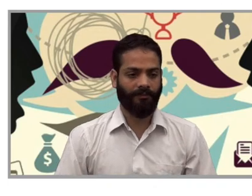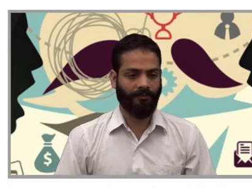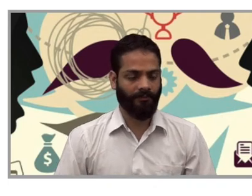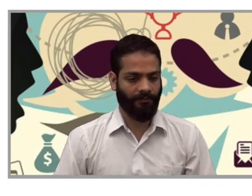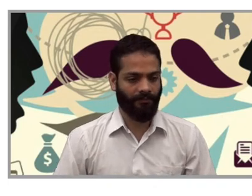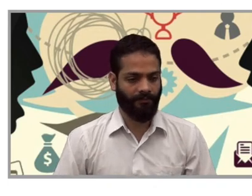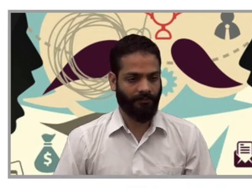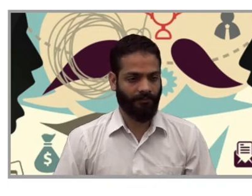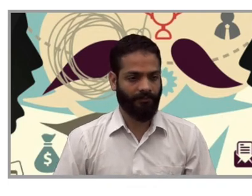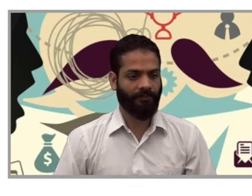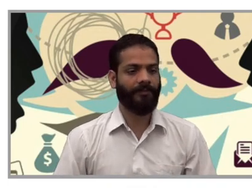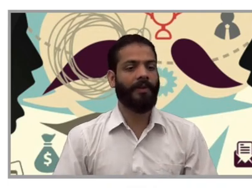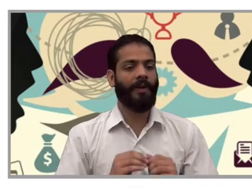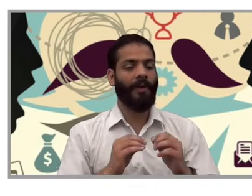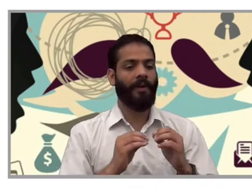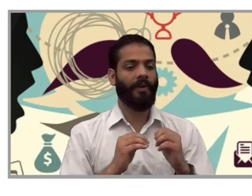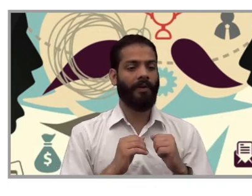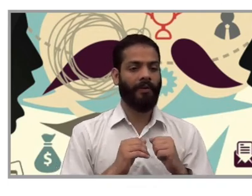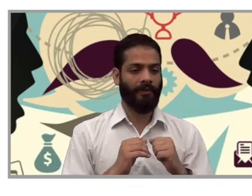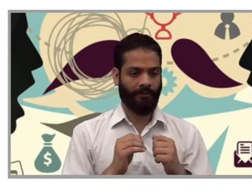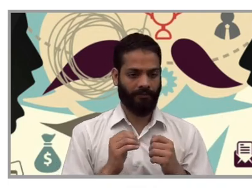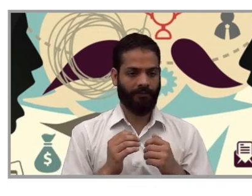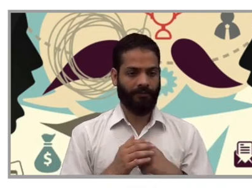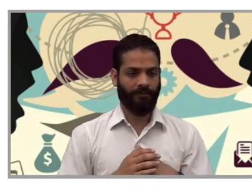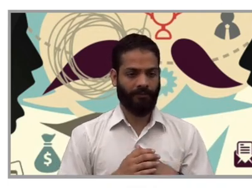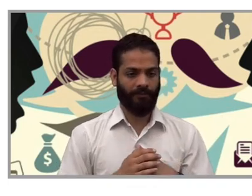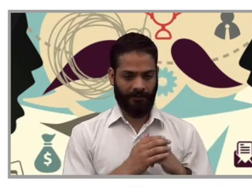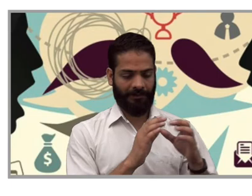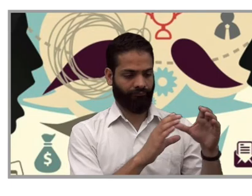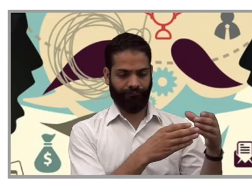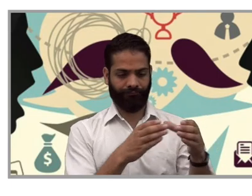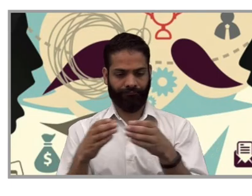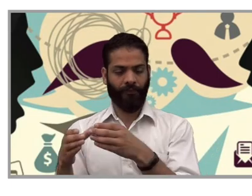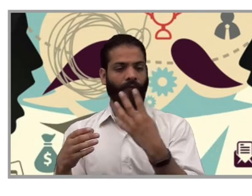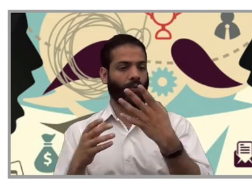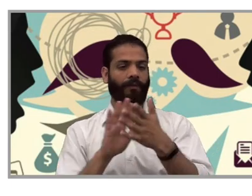And the fifth one is mime. The ISL sign is type.